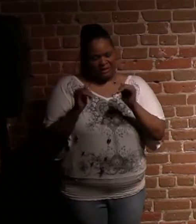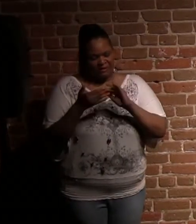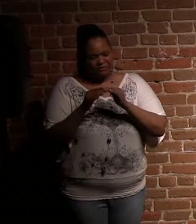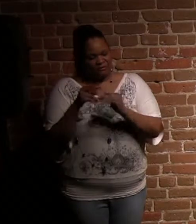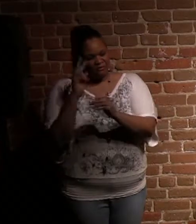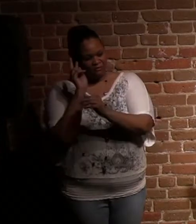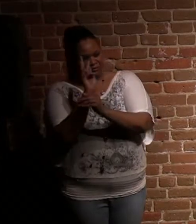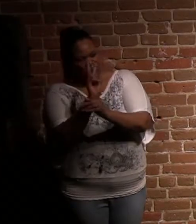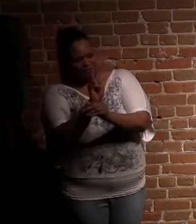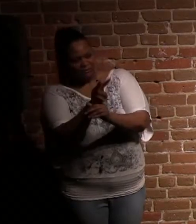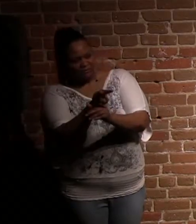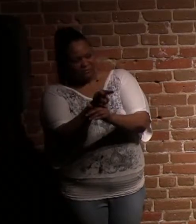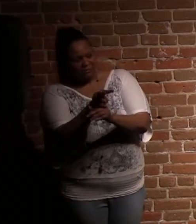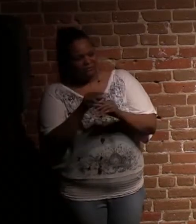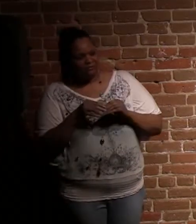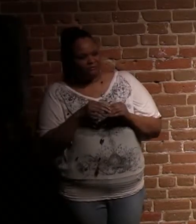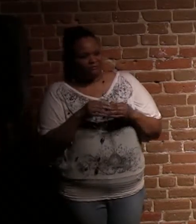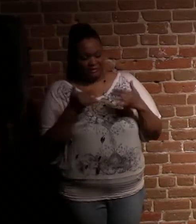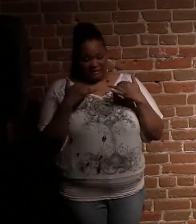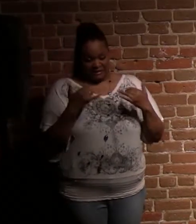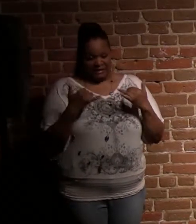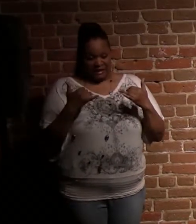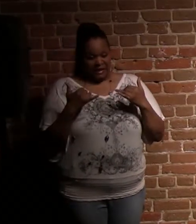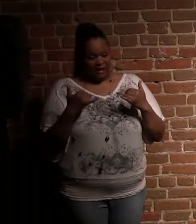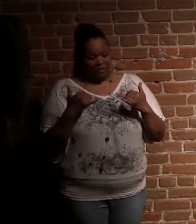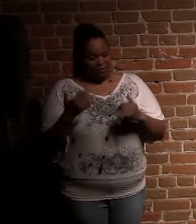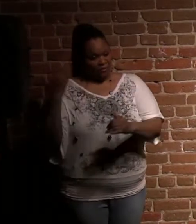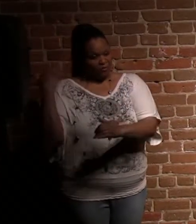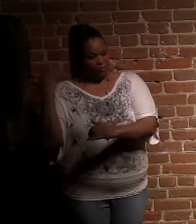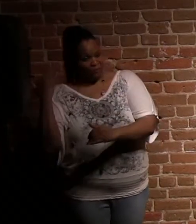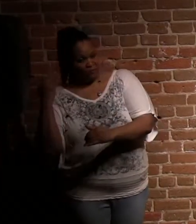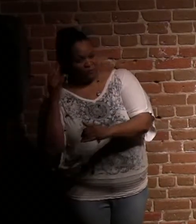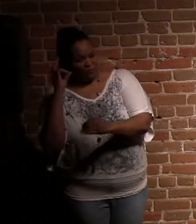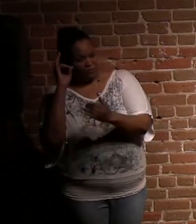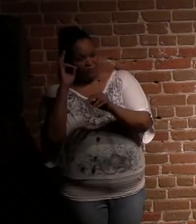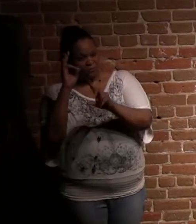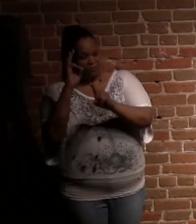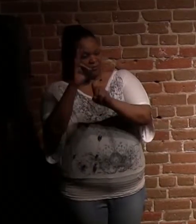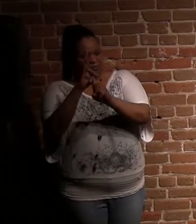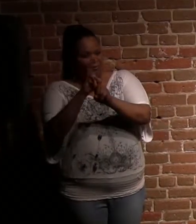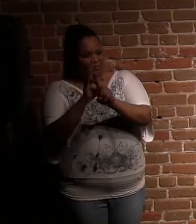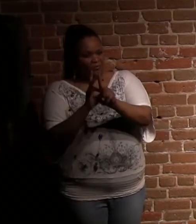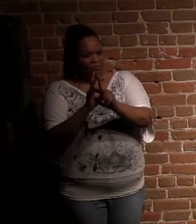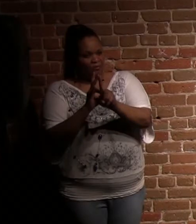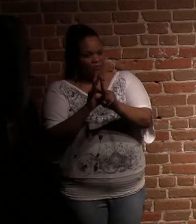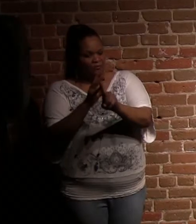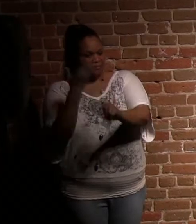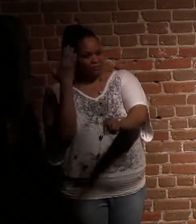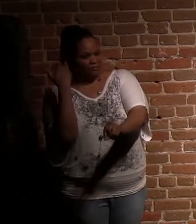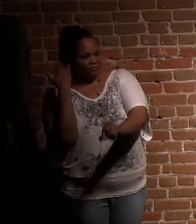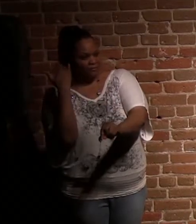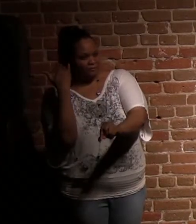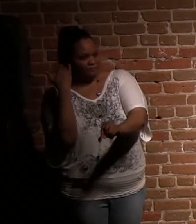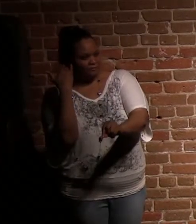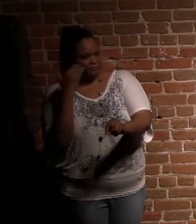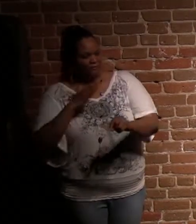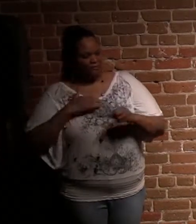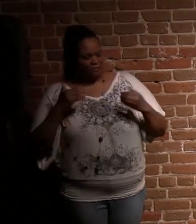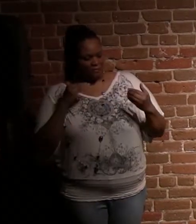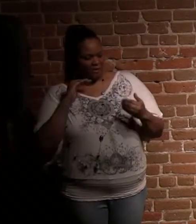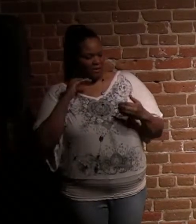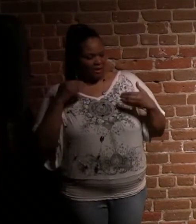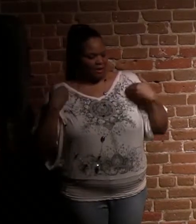So it is about 7 months ago. My young son, who's been growing up with me in the